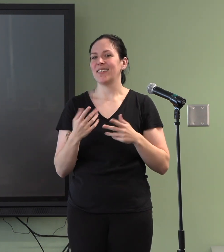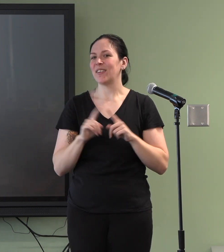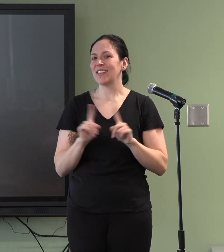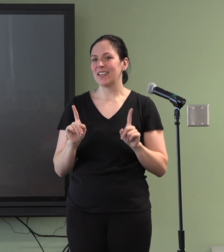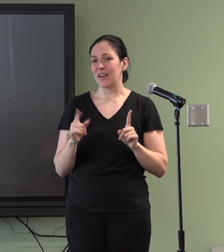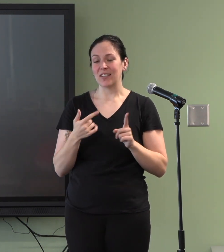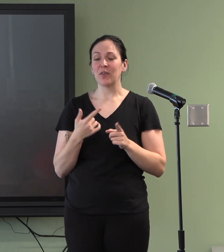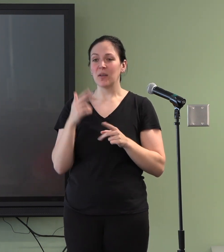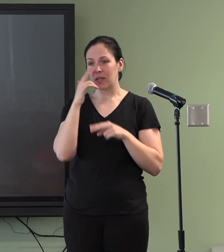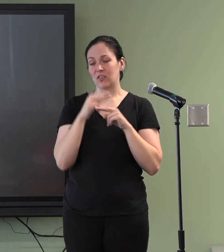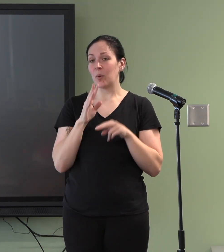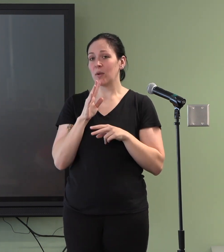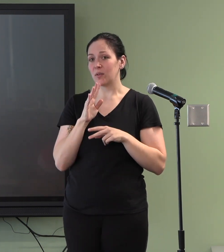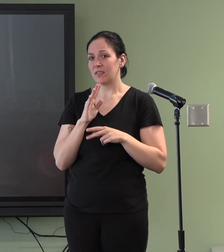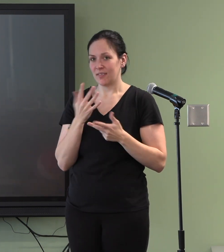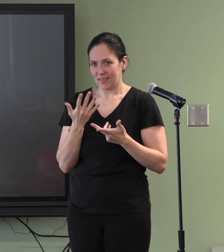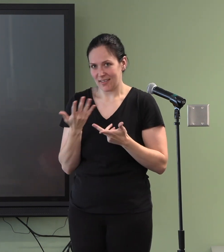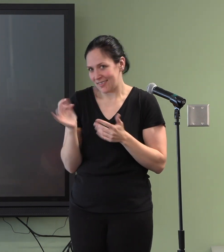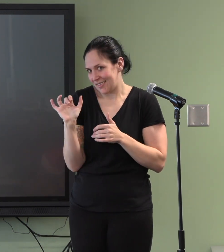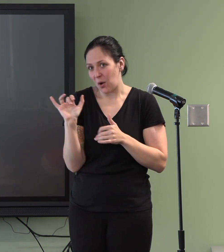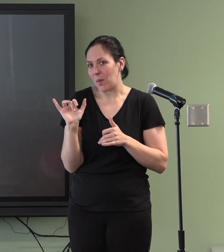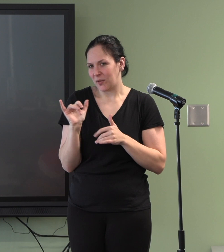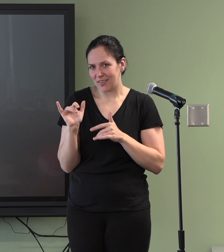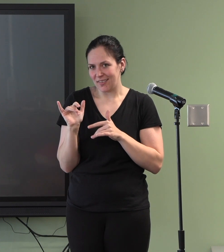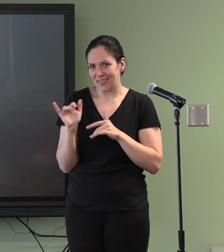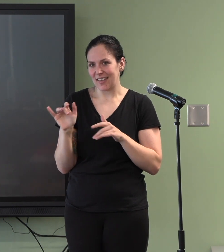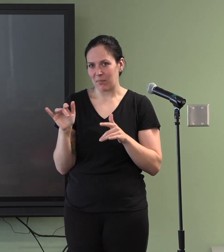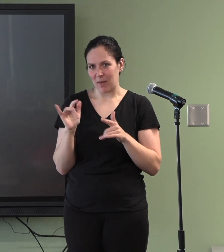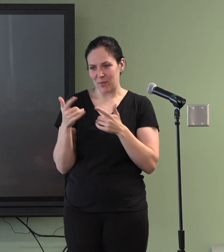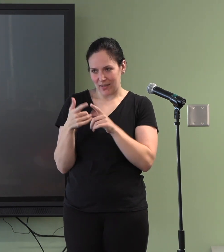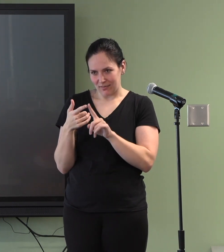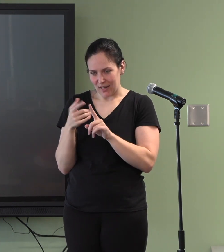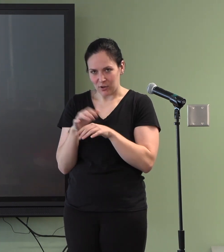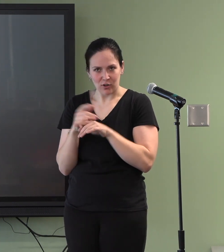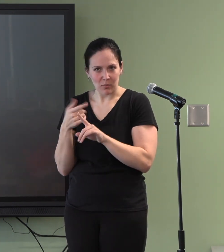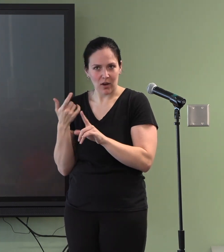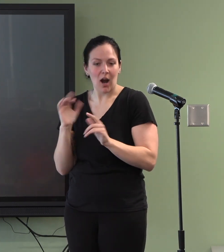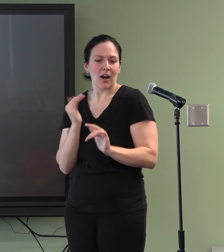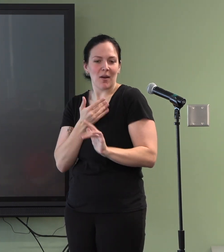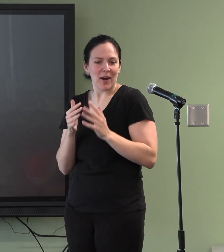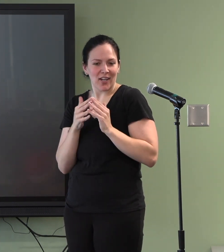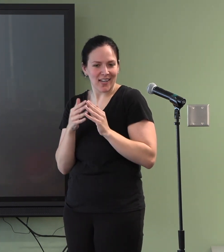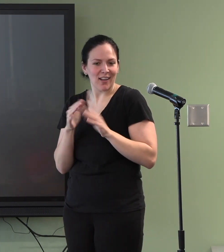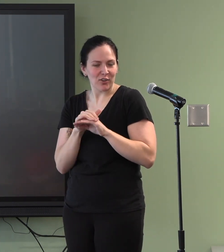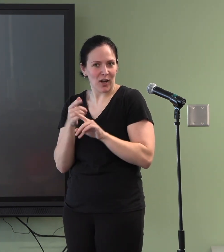very different. And it's funny because spoken, it's almost the same. I mean, our American English comes